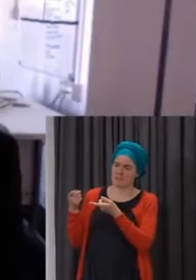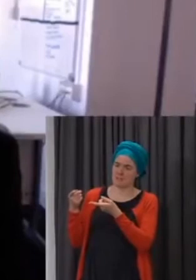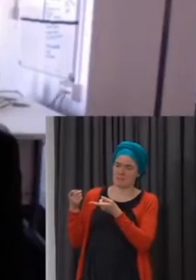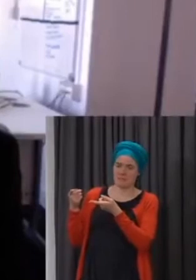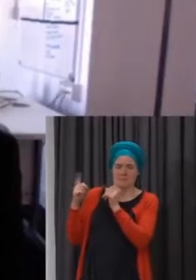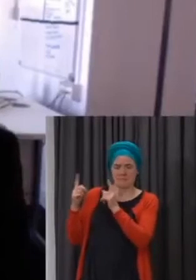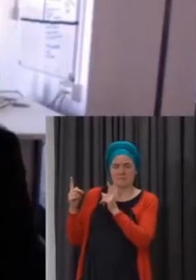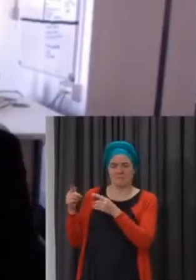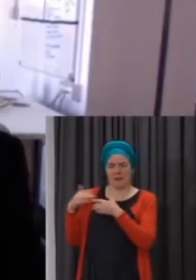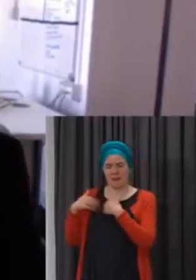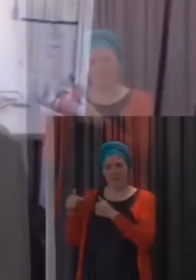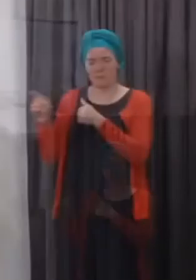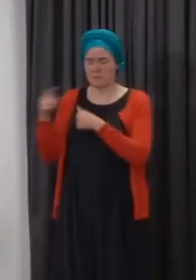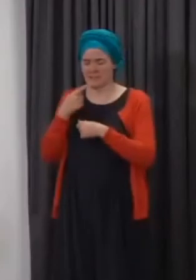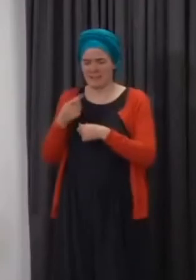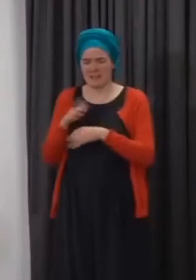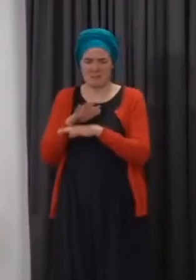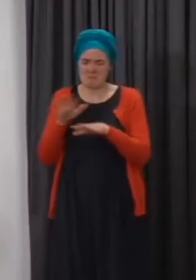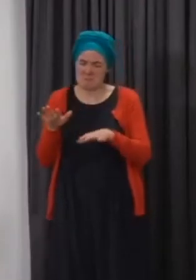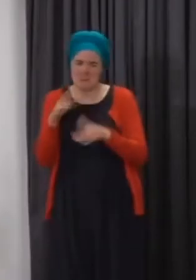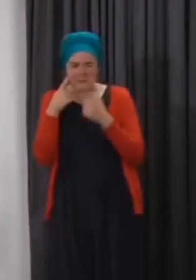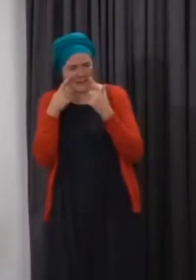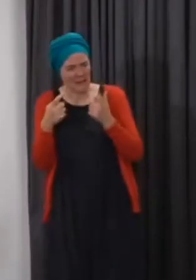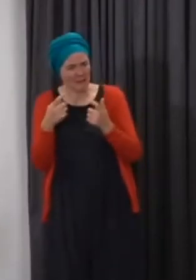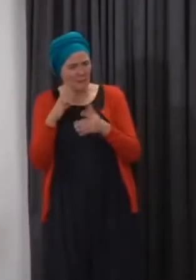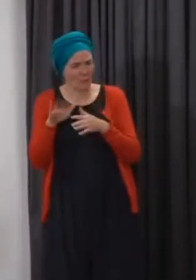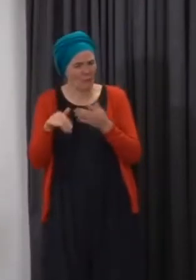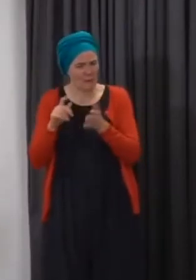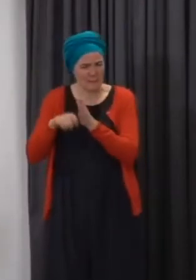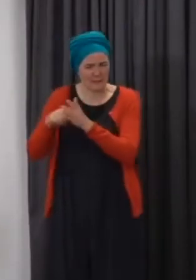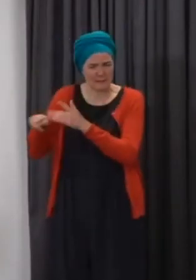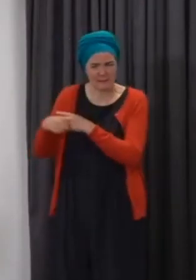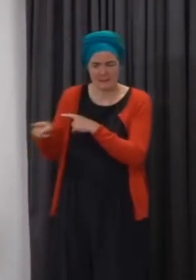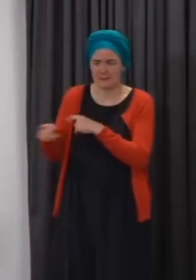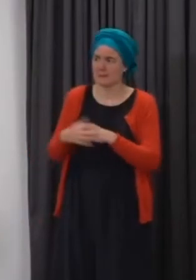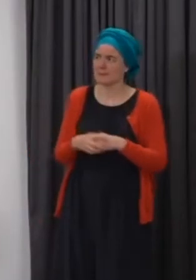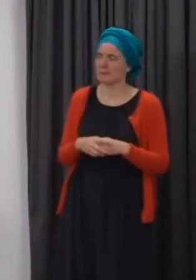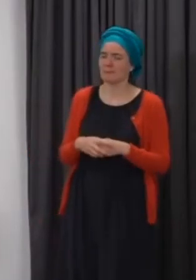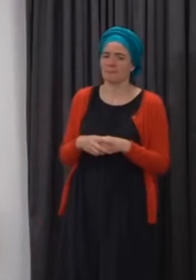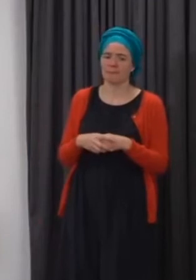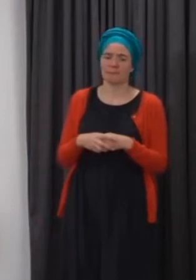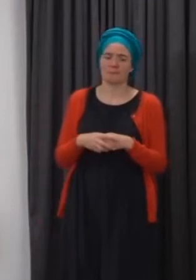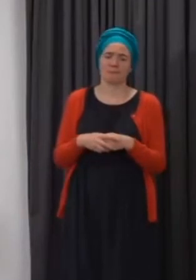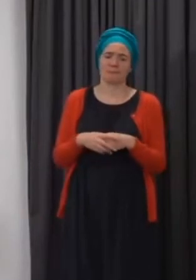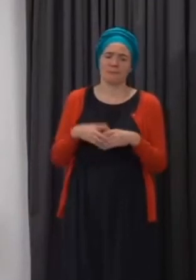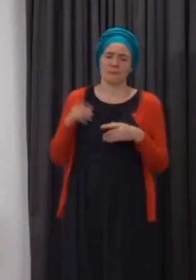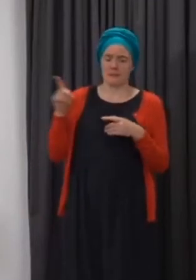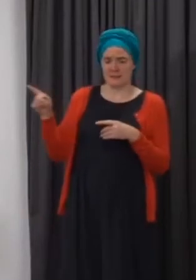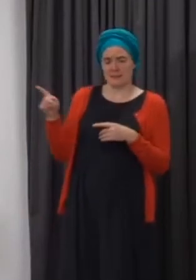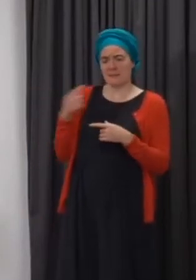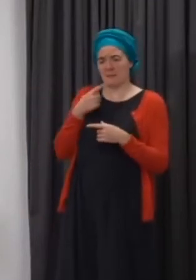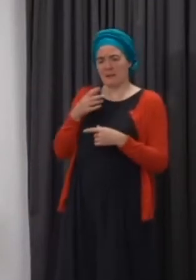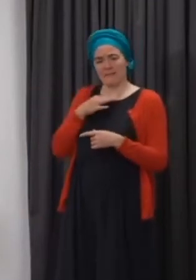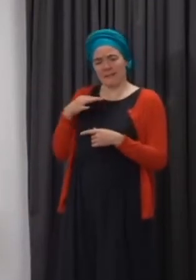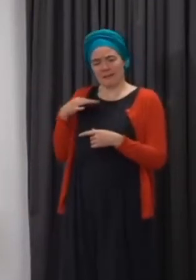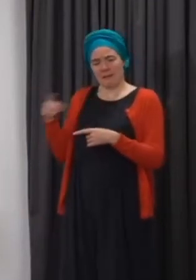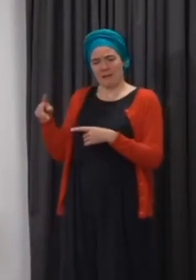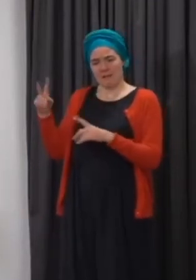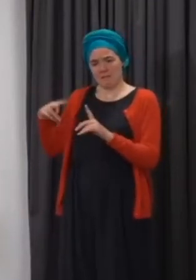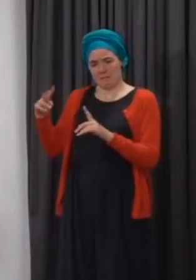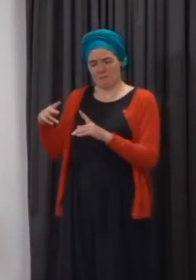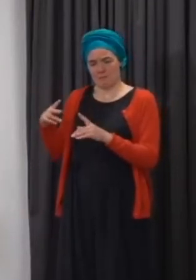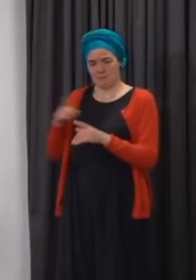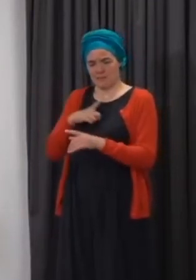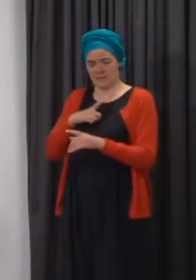advice here? Yeah, I mean, Stephen Powys will speak about this from a strong clinical perspective, of course, but I think we need to